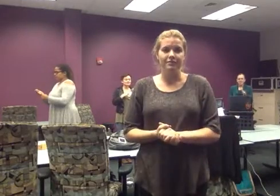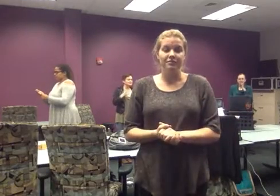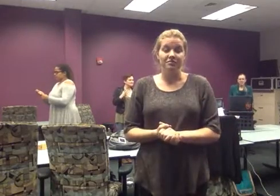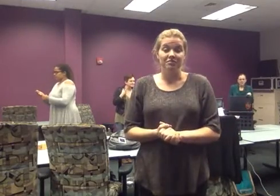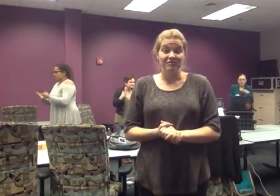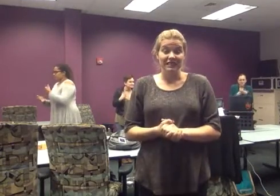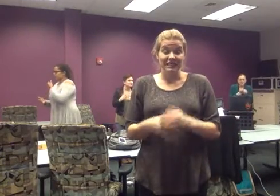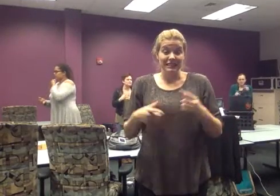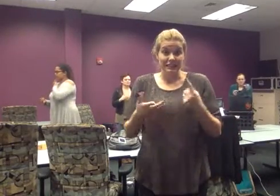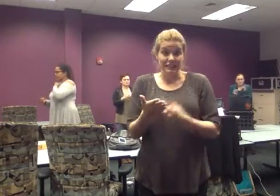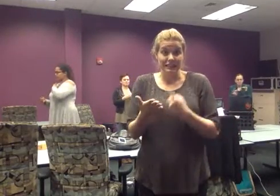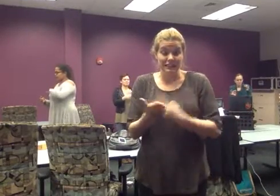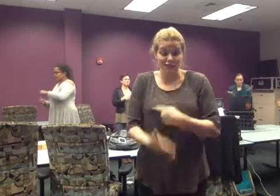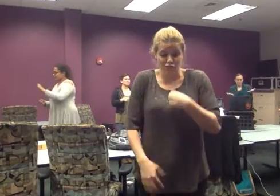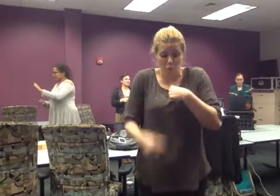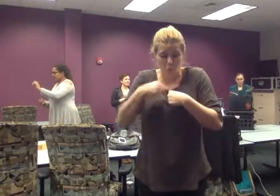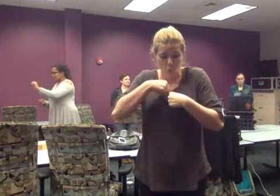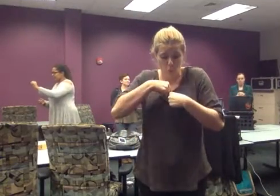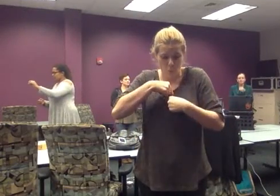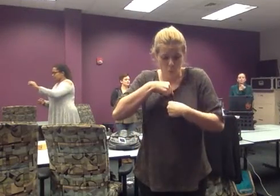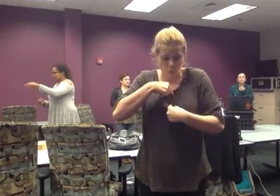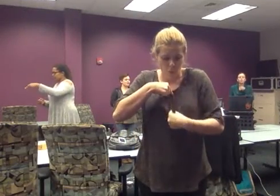esophagus and our stomach